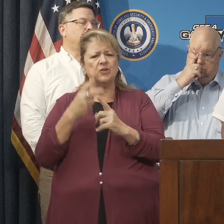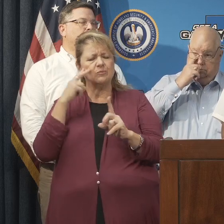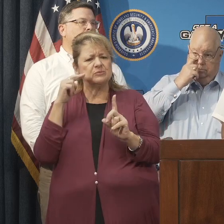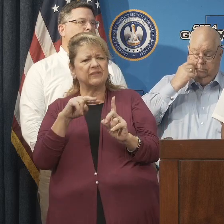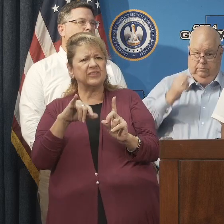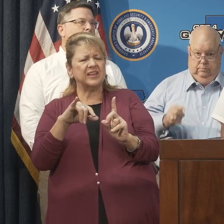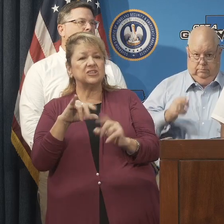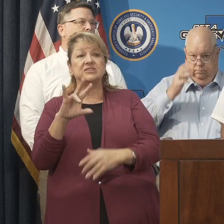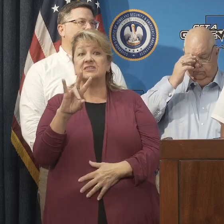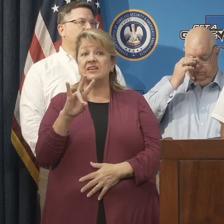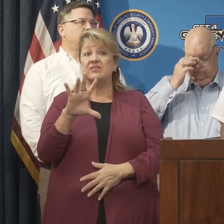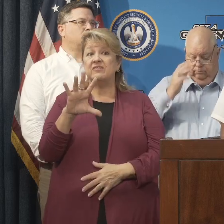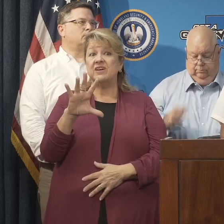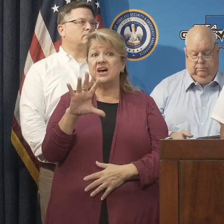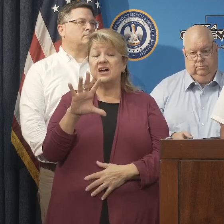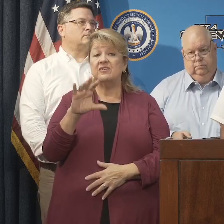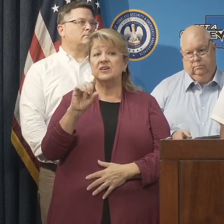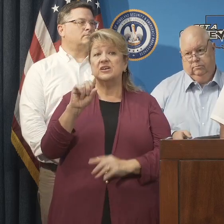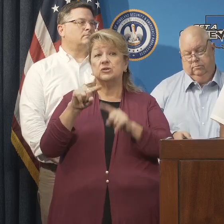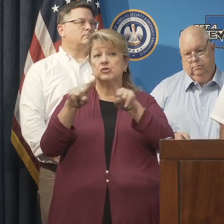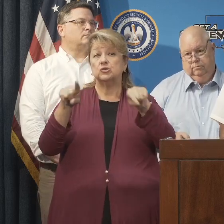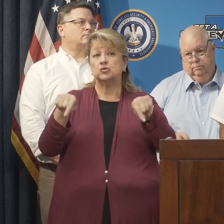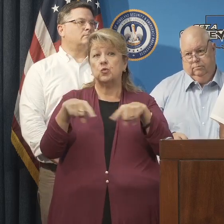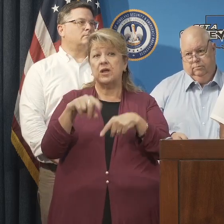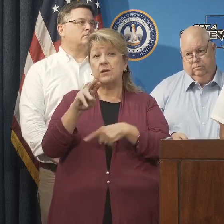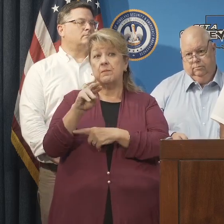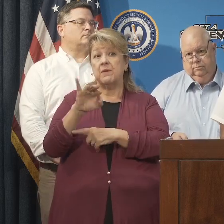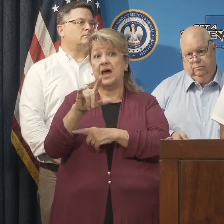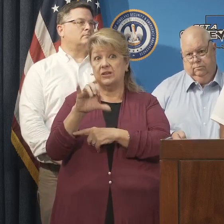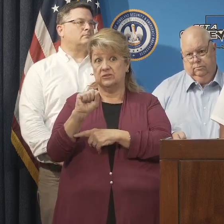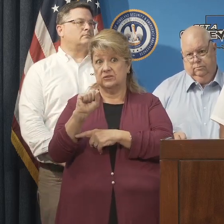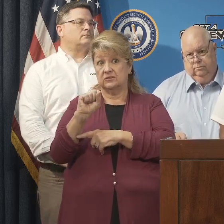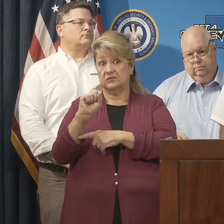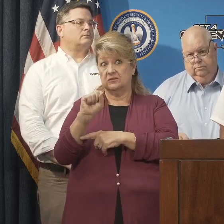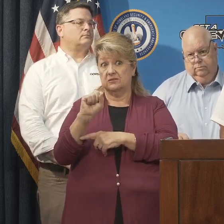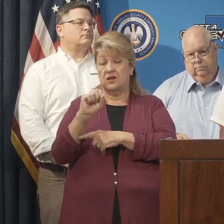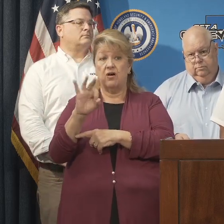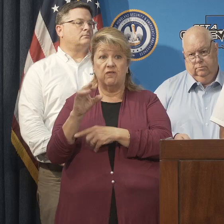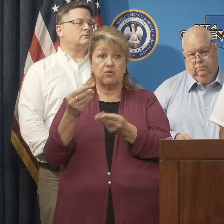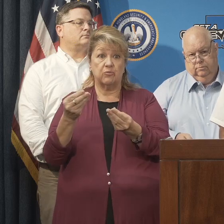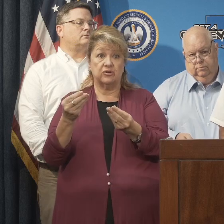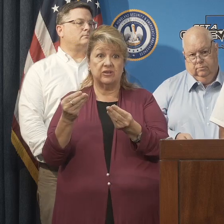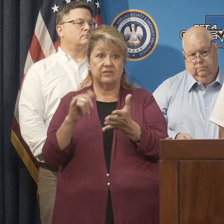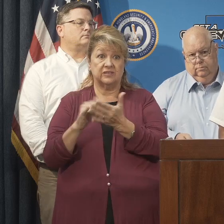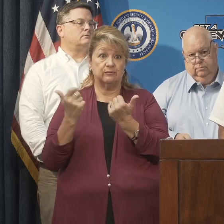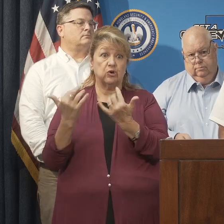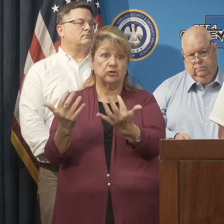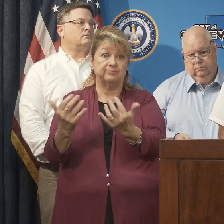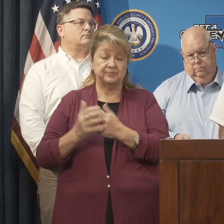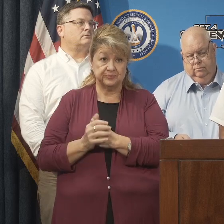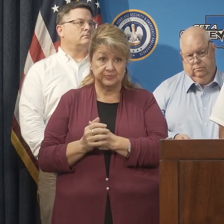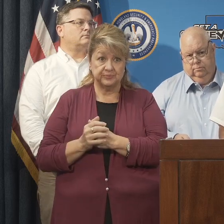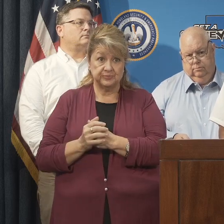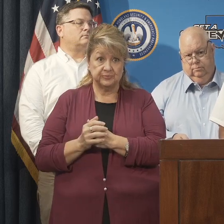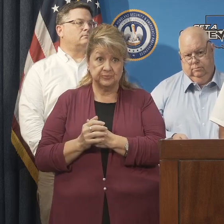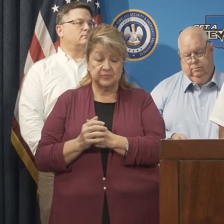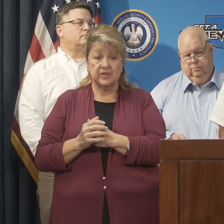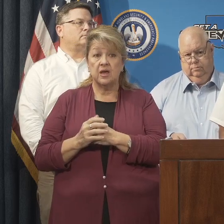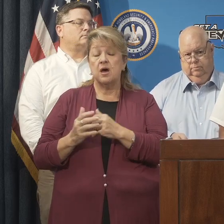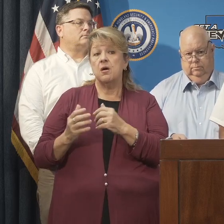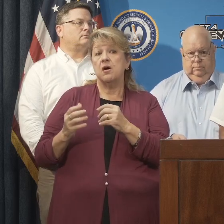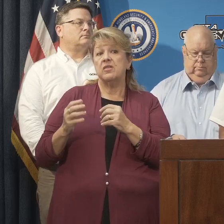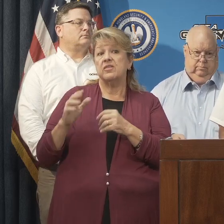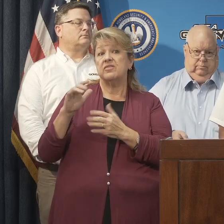about 75 square miles or so of property that has burned. And more than half of